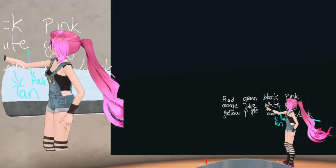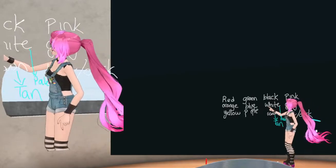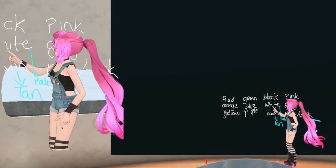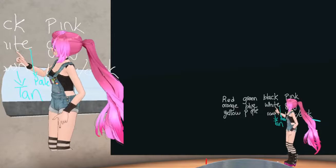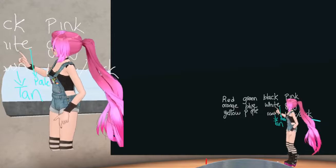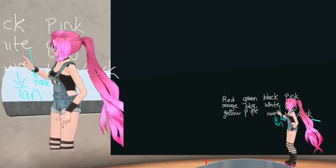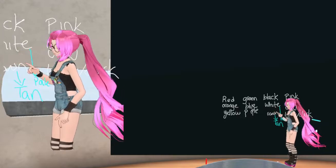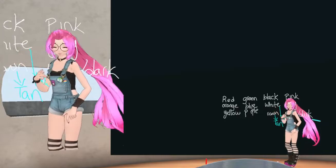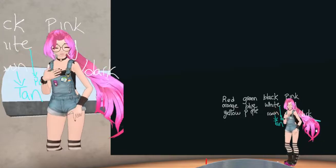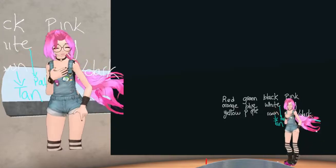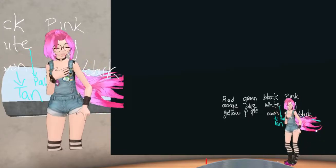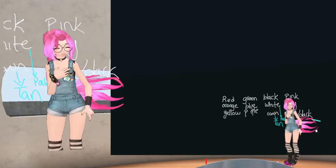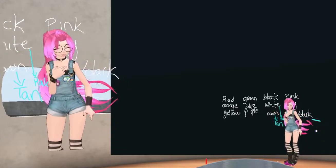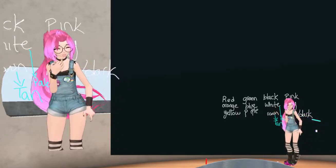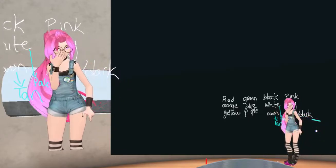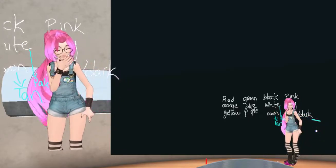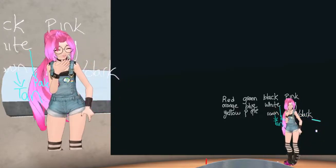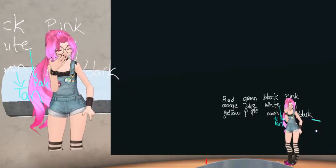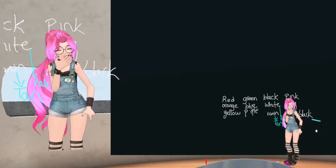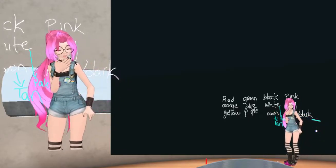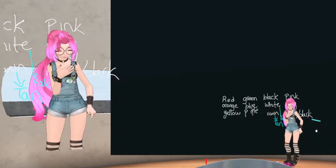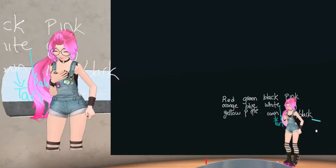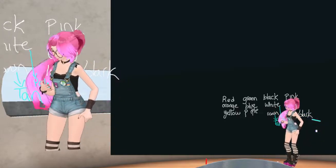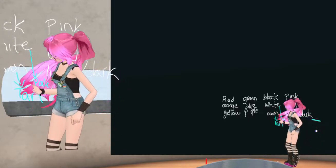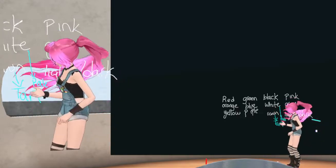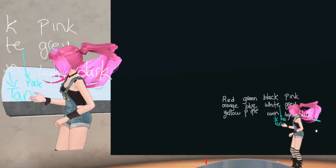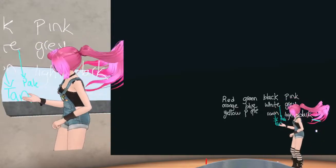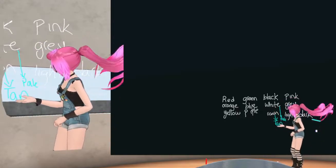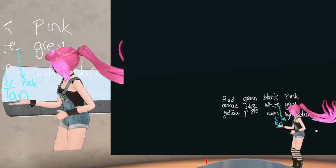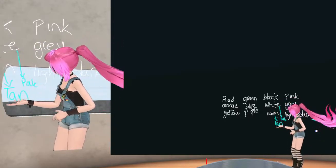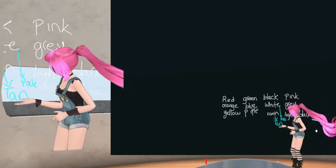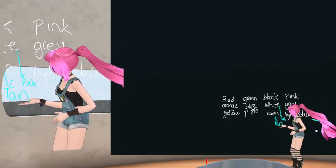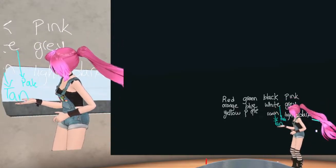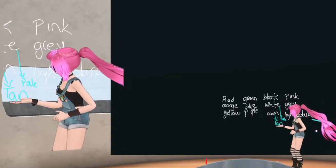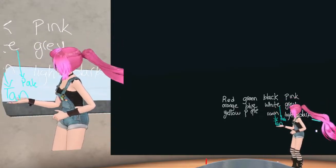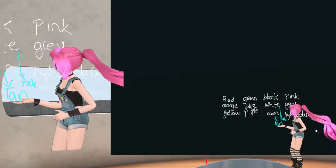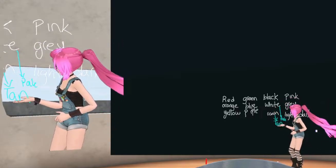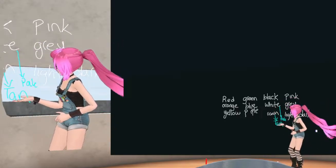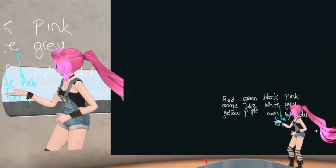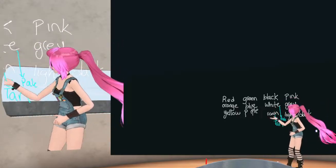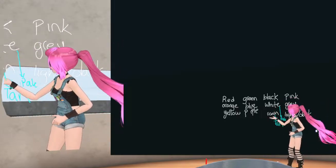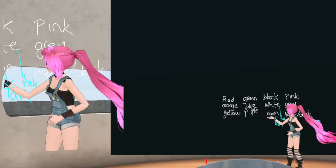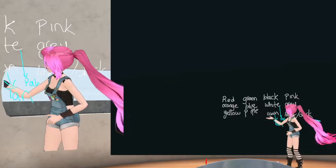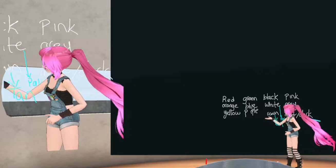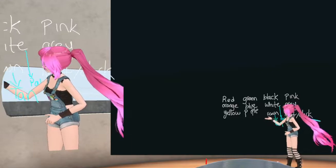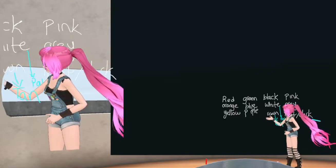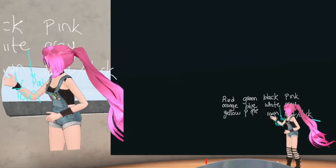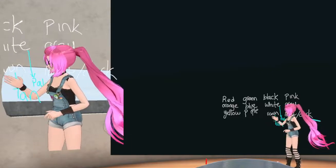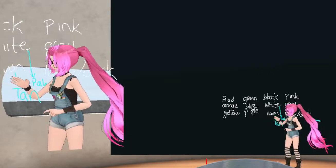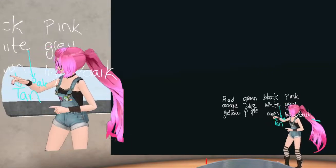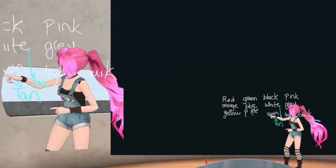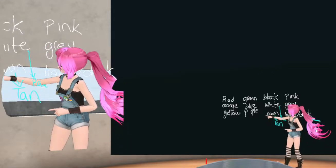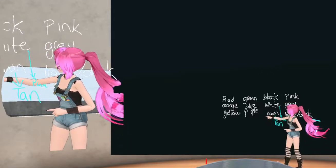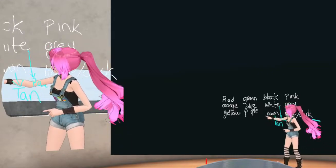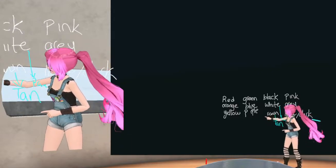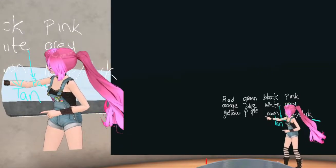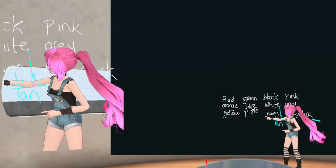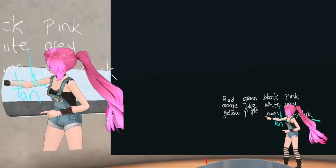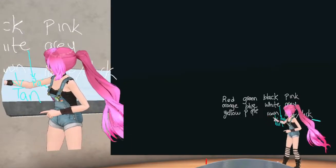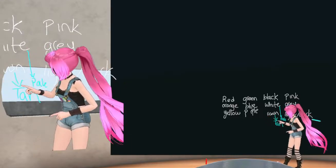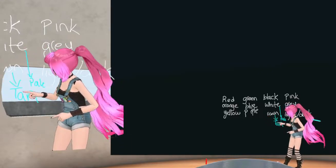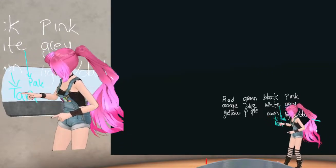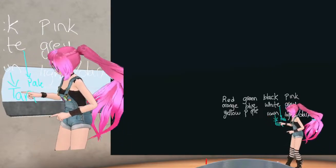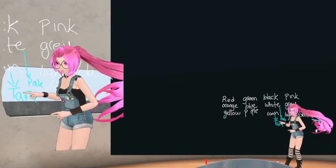want to say pale, I say white face. But if I want to say tan, similarly to brown, instead of a B